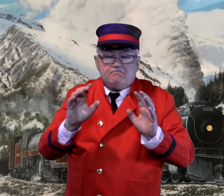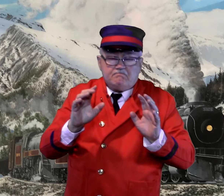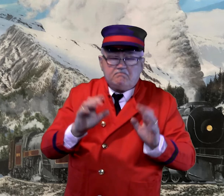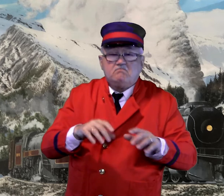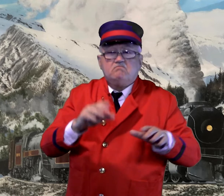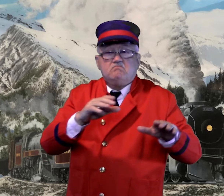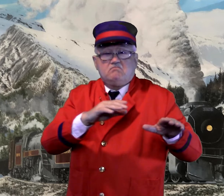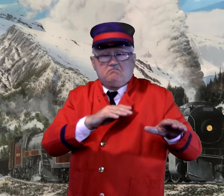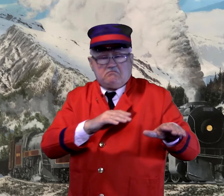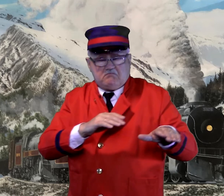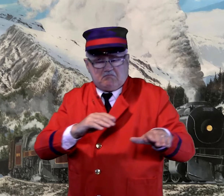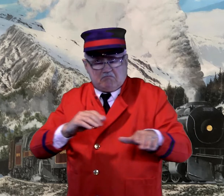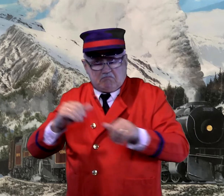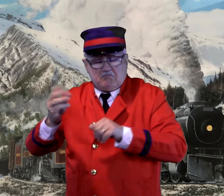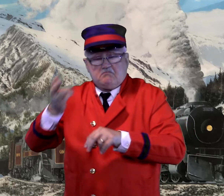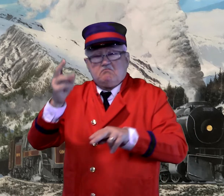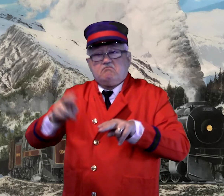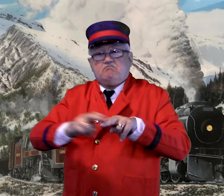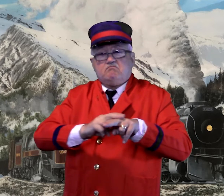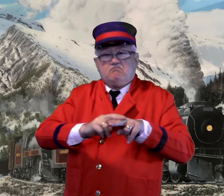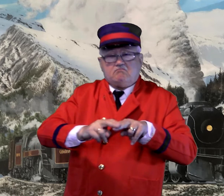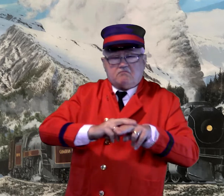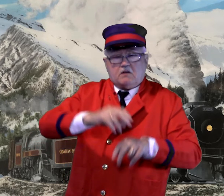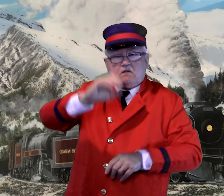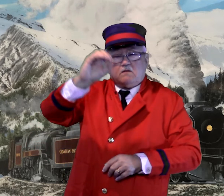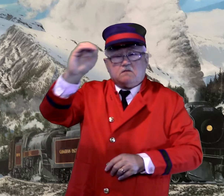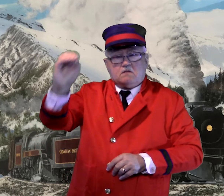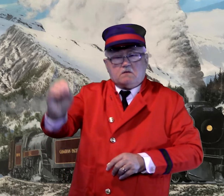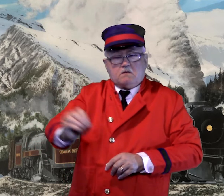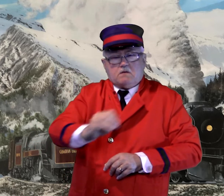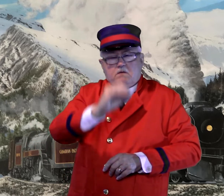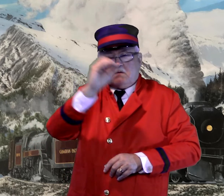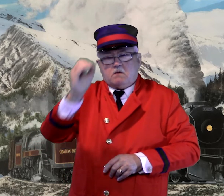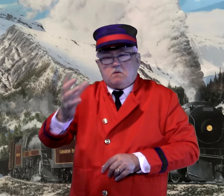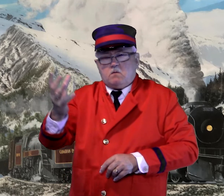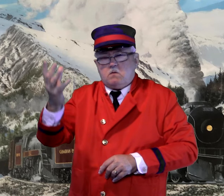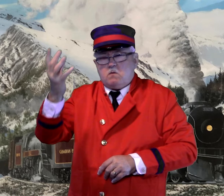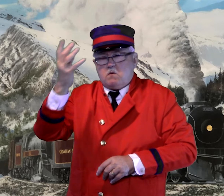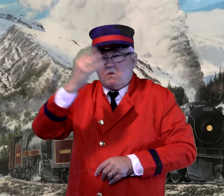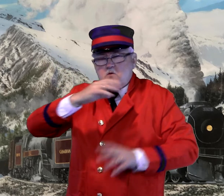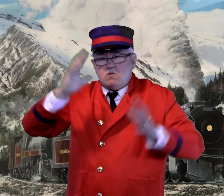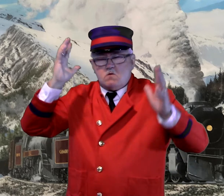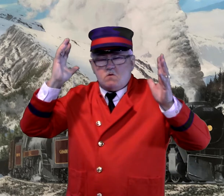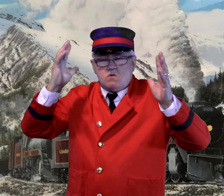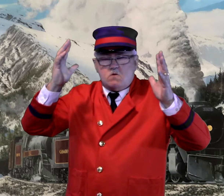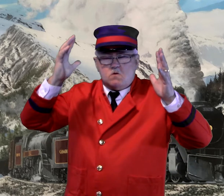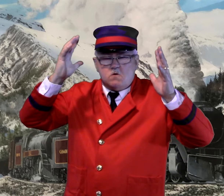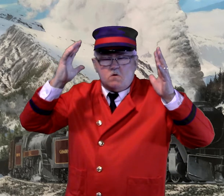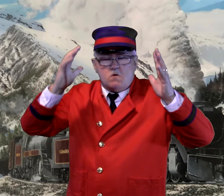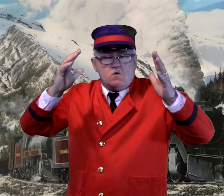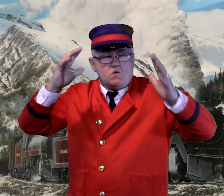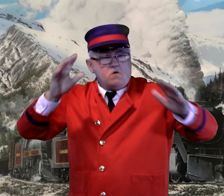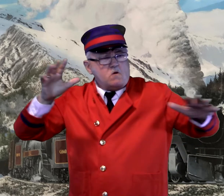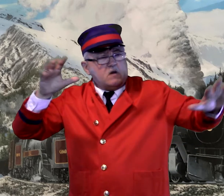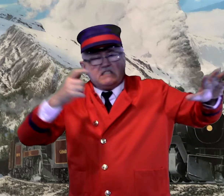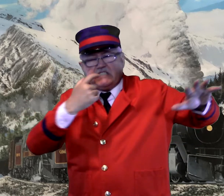the students arriving from the west. And with all the deaf students on board, the train would depart Winnipeg into